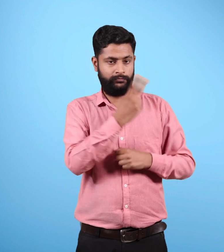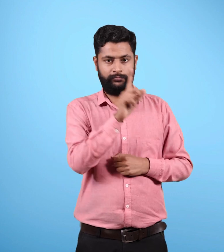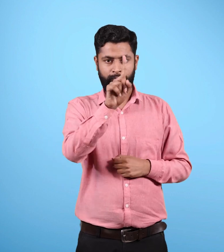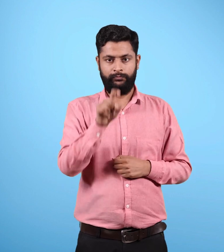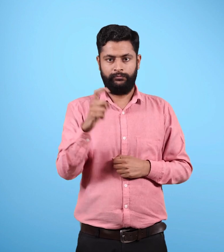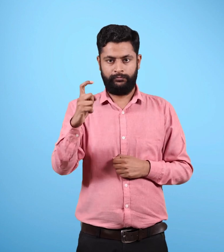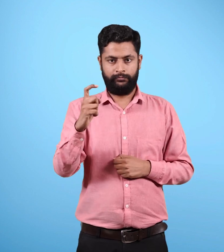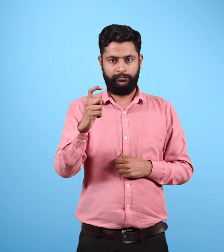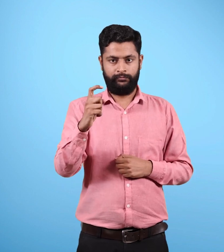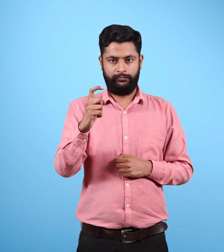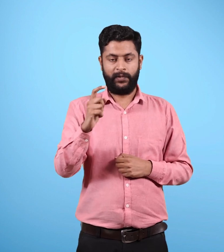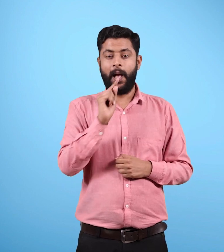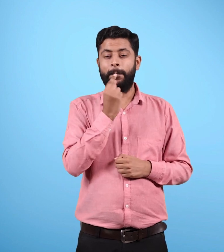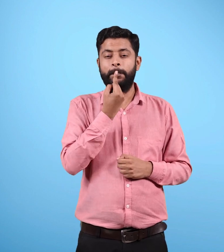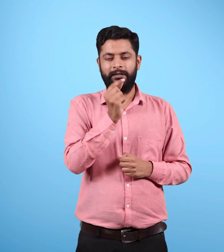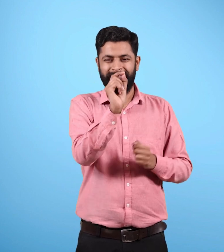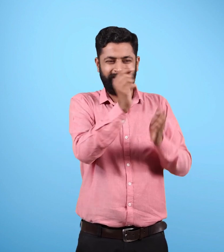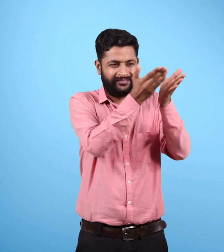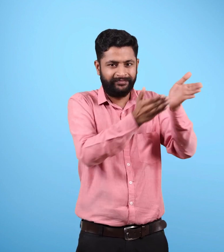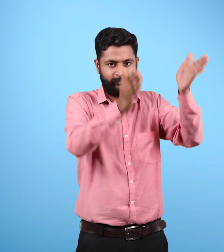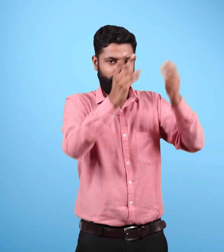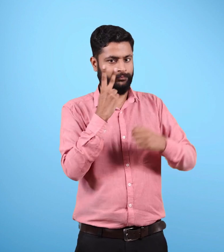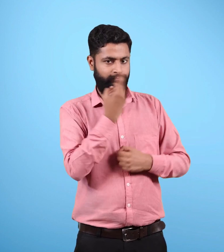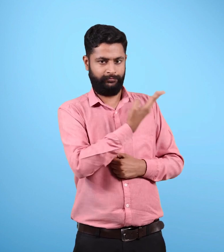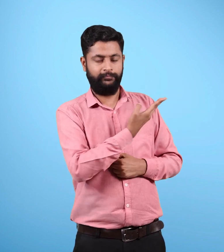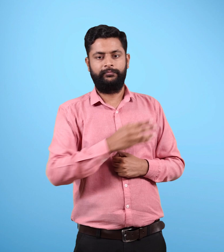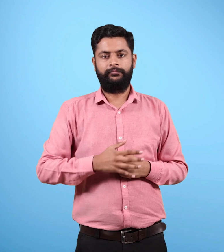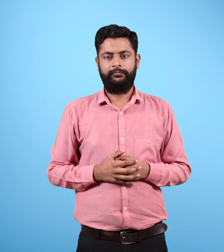Figure 1.7 shows a beehive.